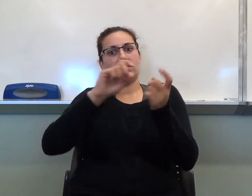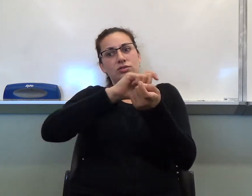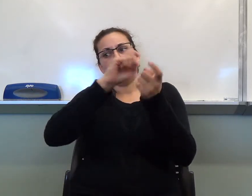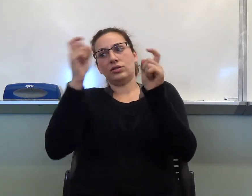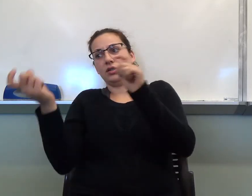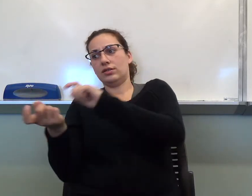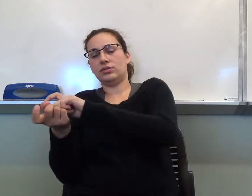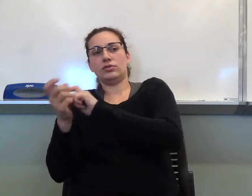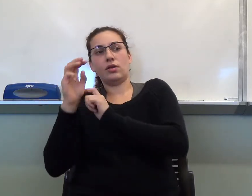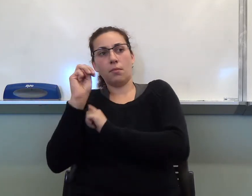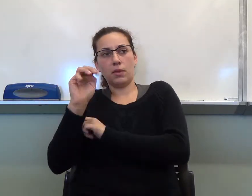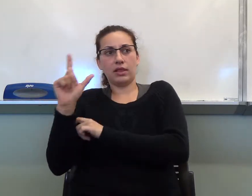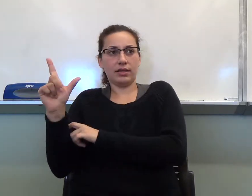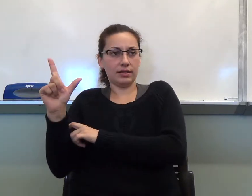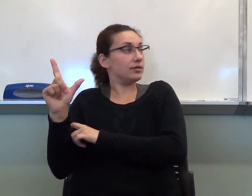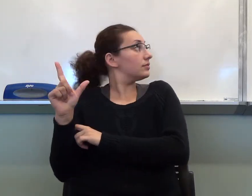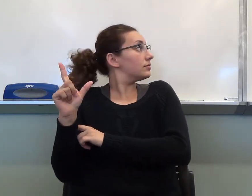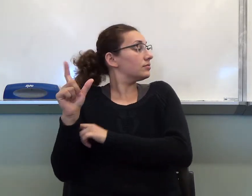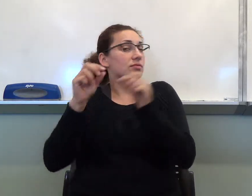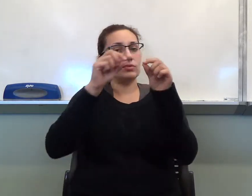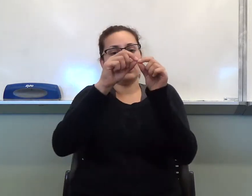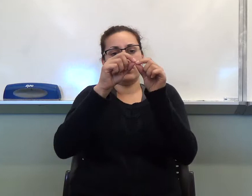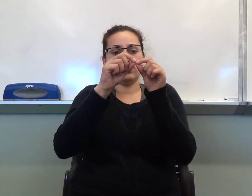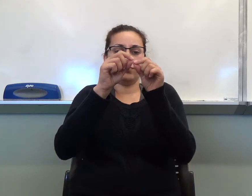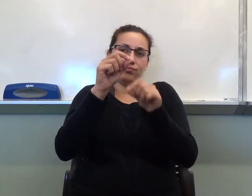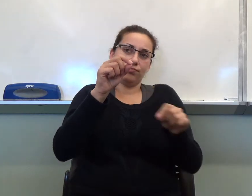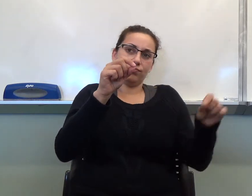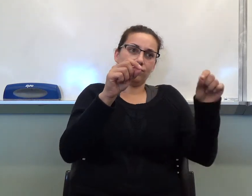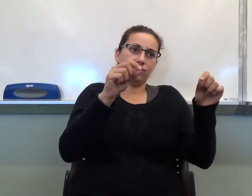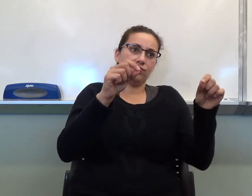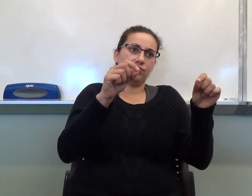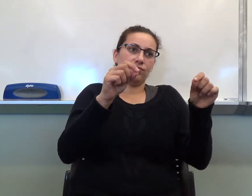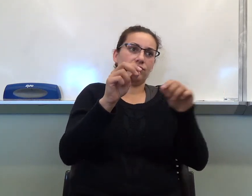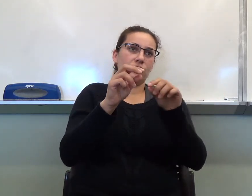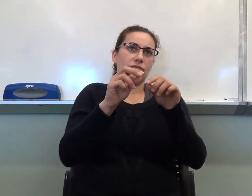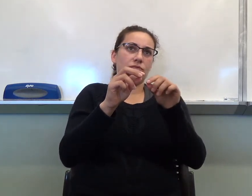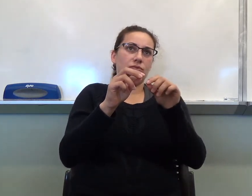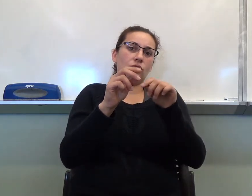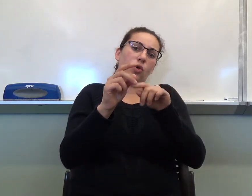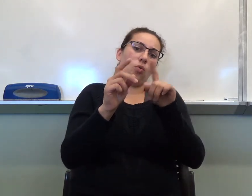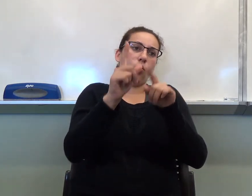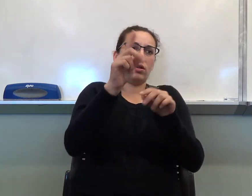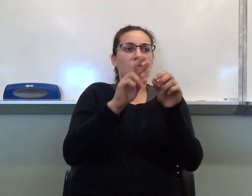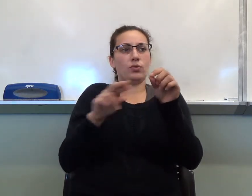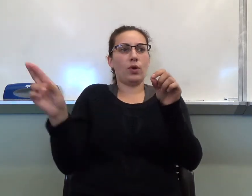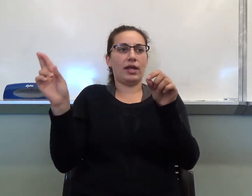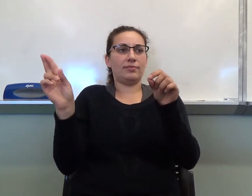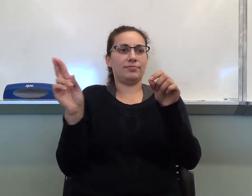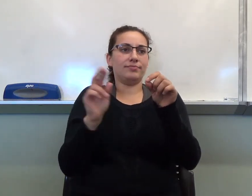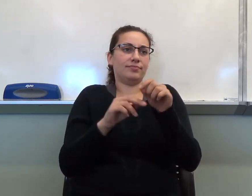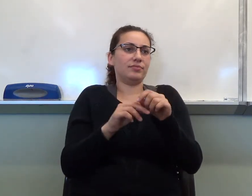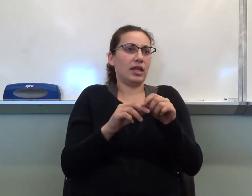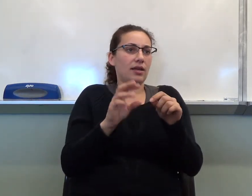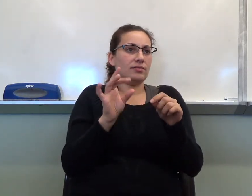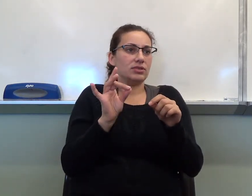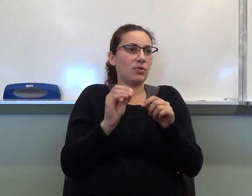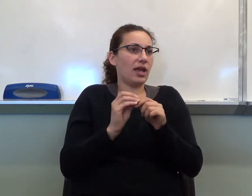here, milliliters. So it's right next door. You go 1 to the right. So you take 0.8, so 1 to the